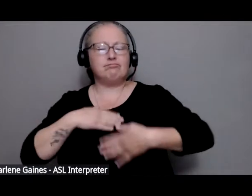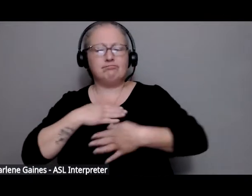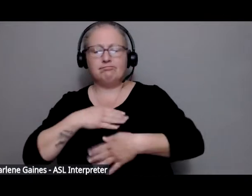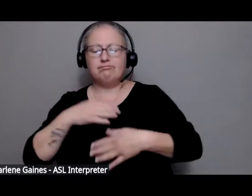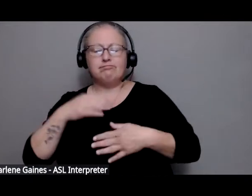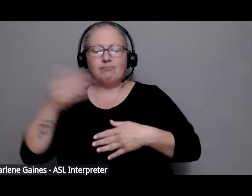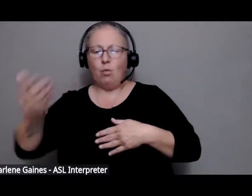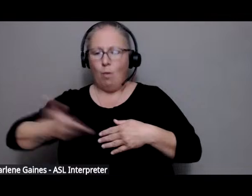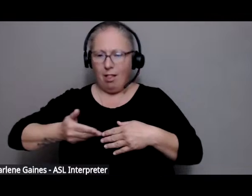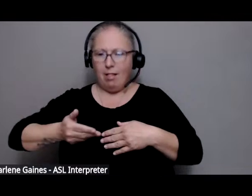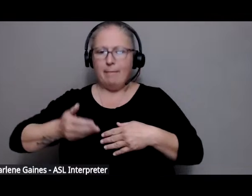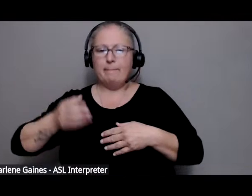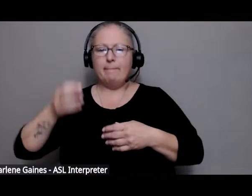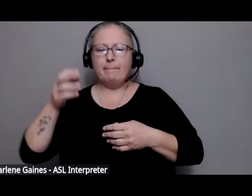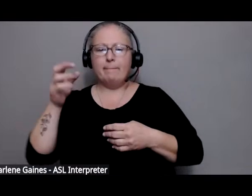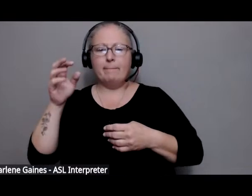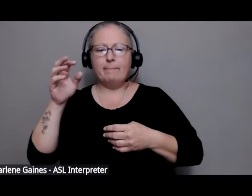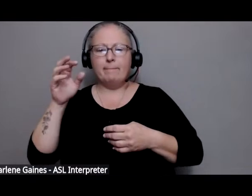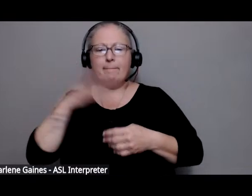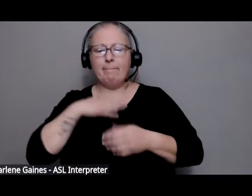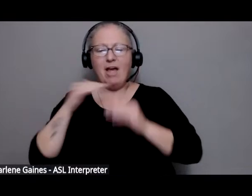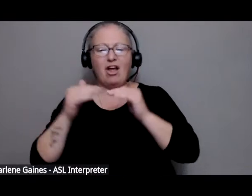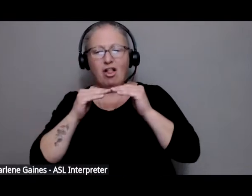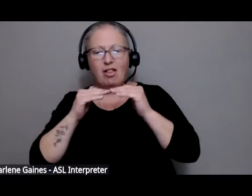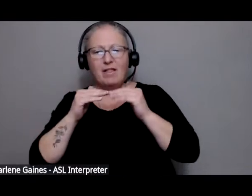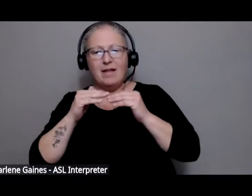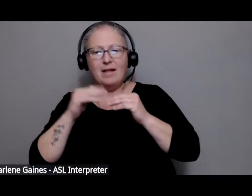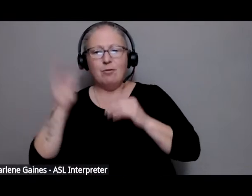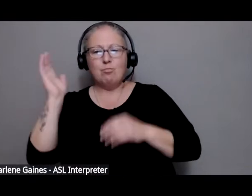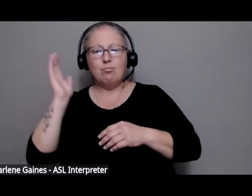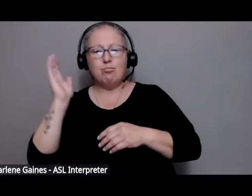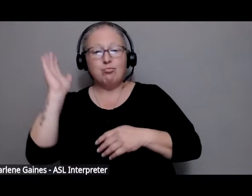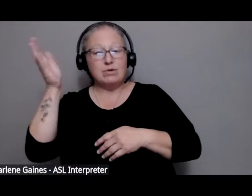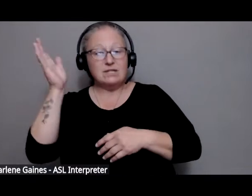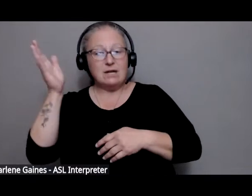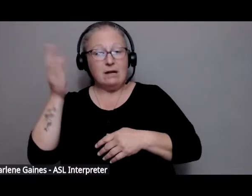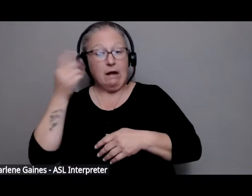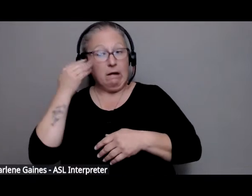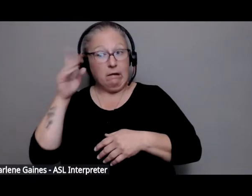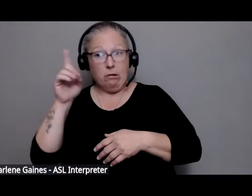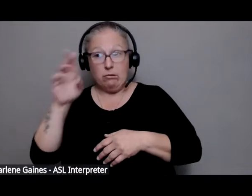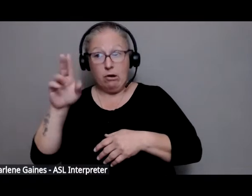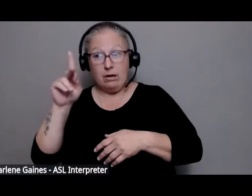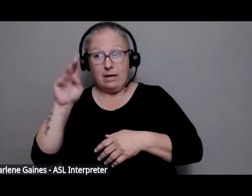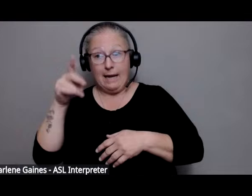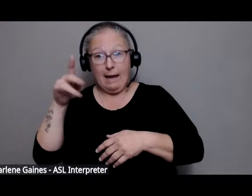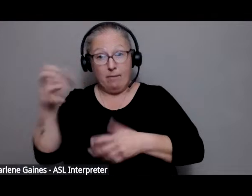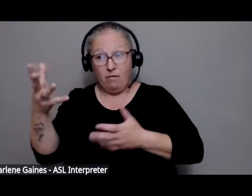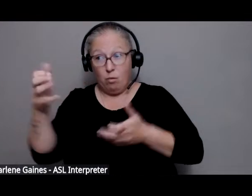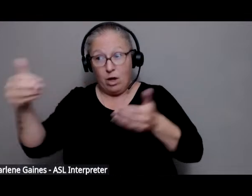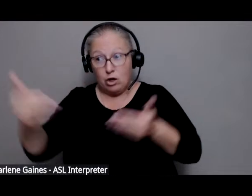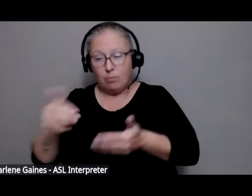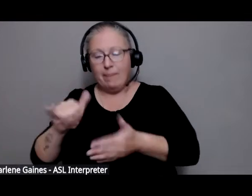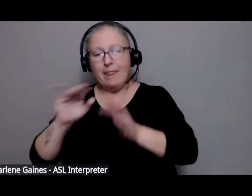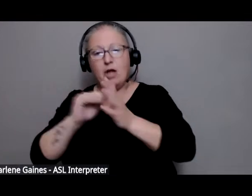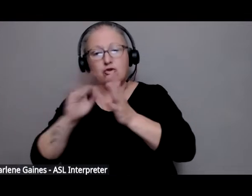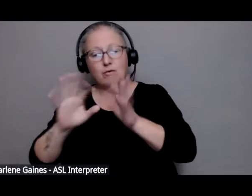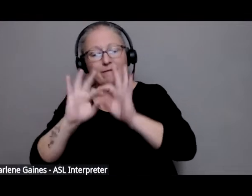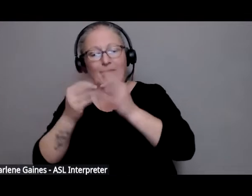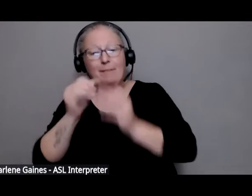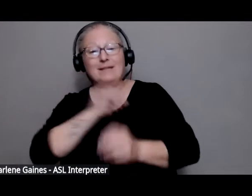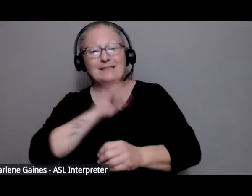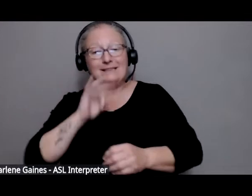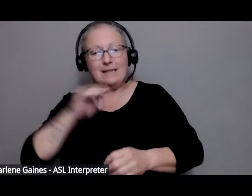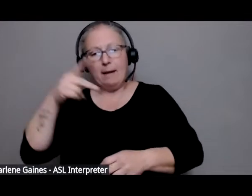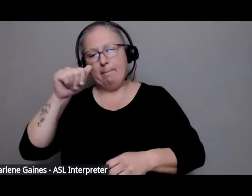to welcome my colleagues who are presenting. I don't know if Dr. Kempe, if you want to introduce this, but this is the Student, Family, and Staff